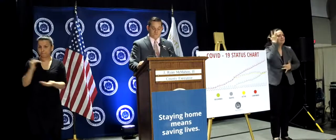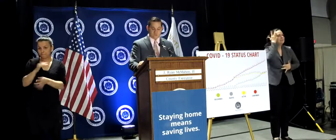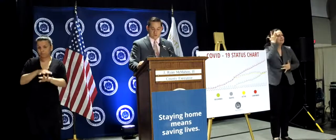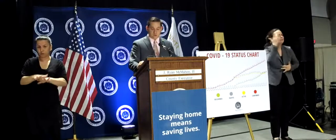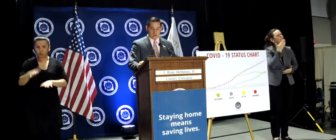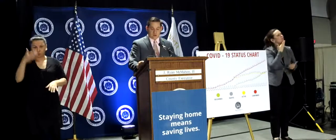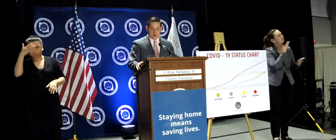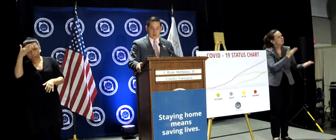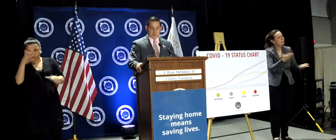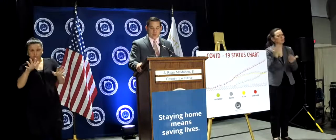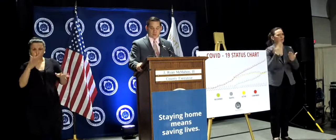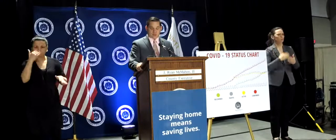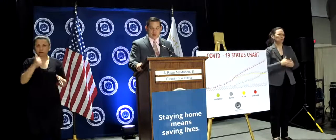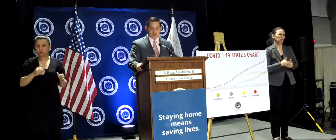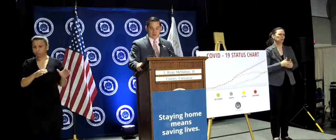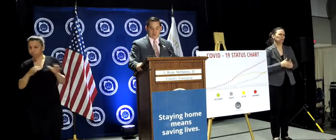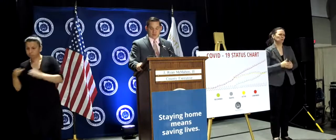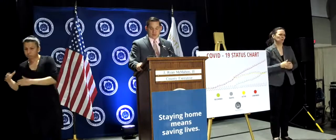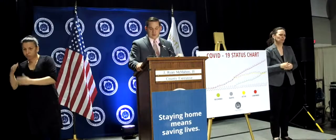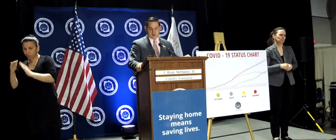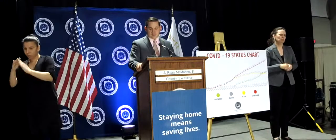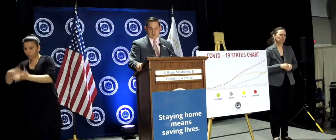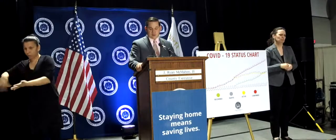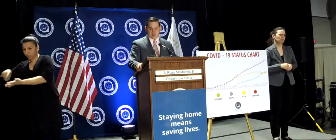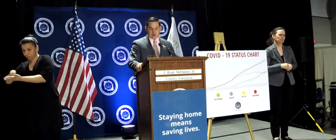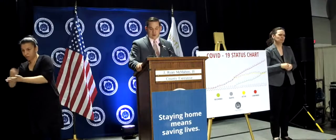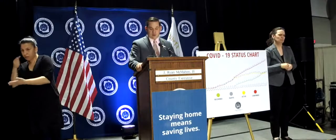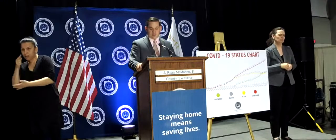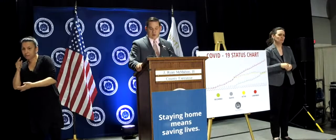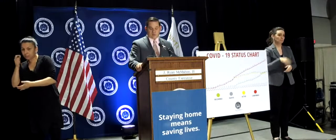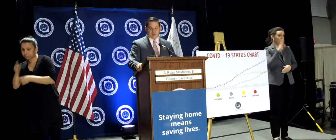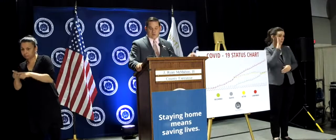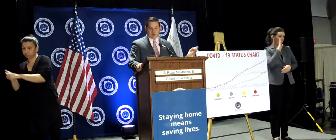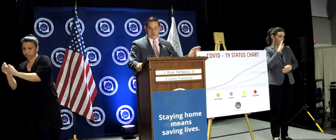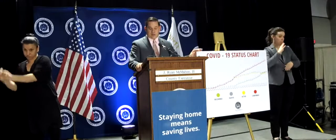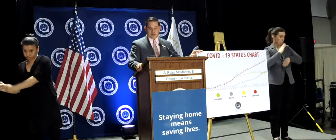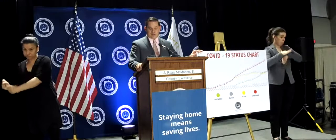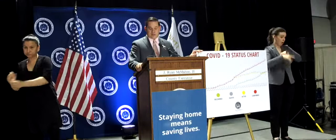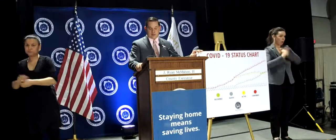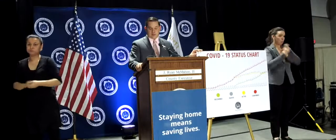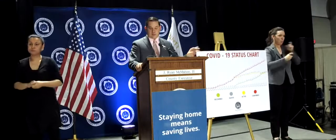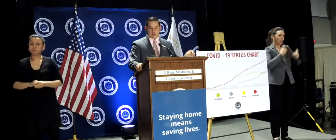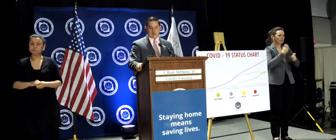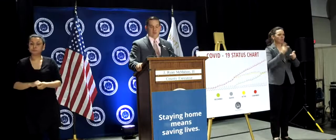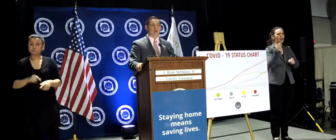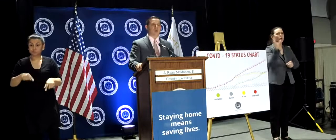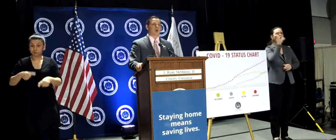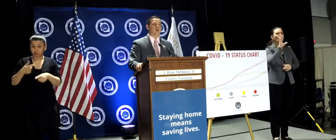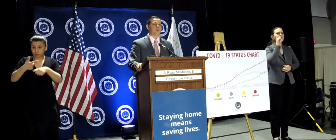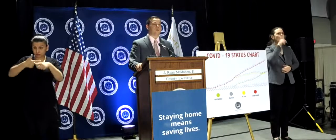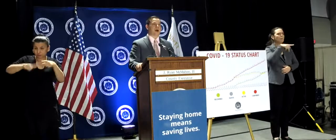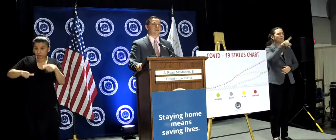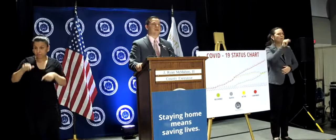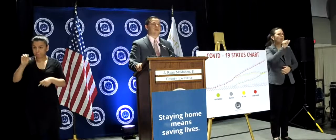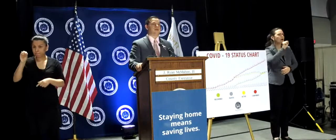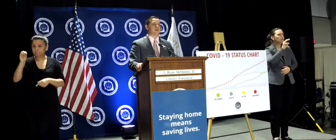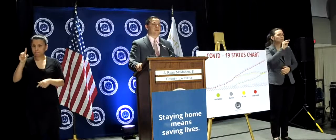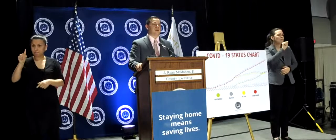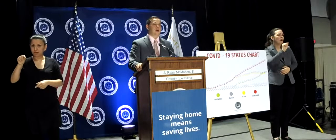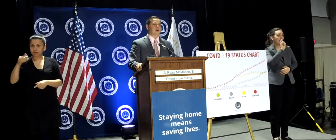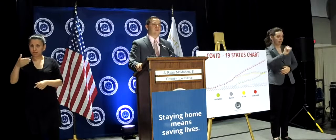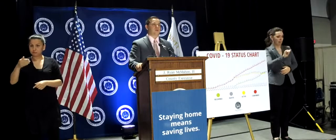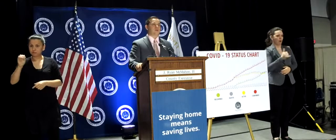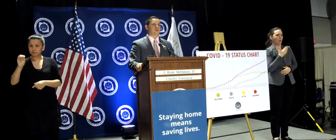well. The Plasma Project, if you've recovered from COVID-19, you can play a unique role in this